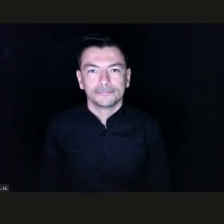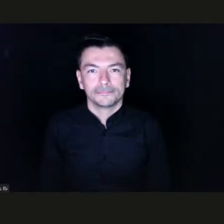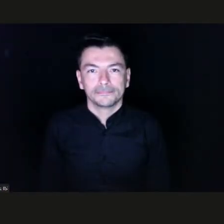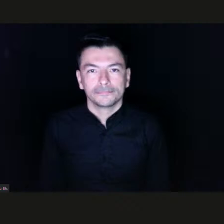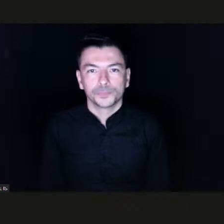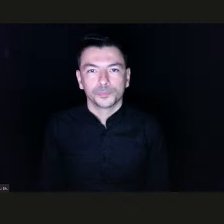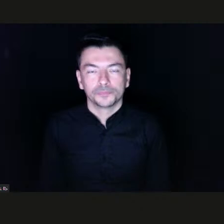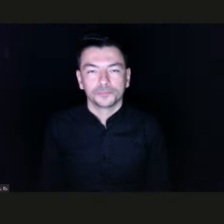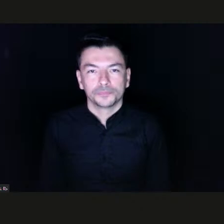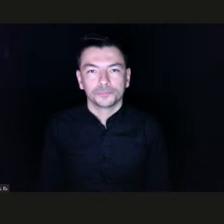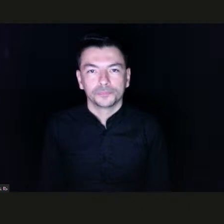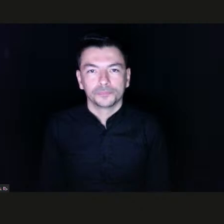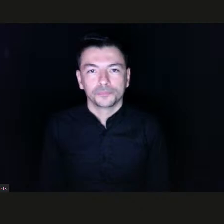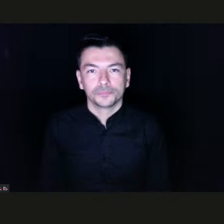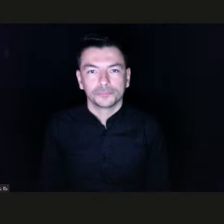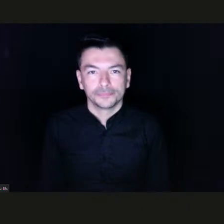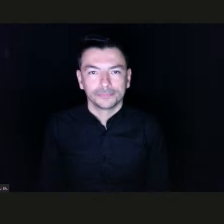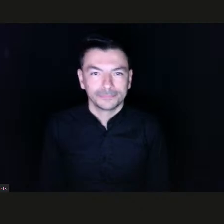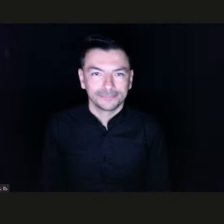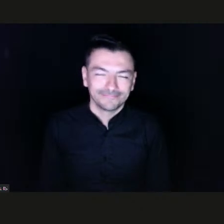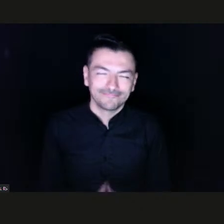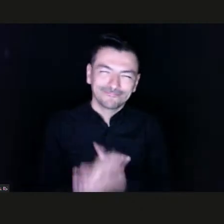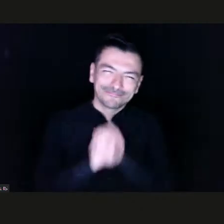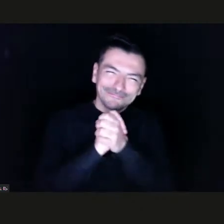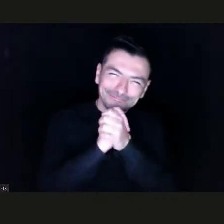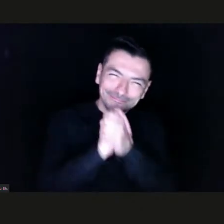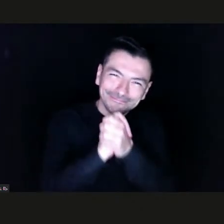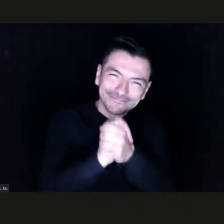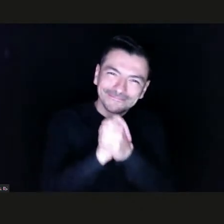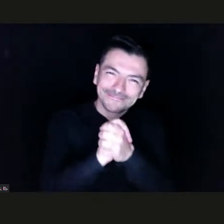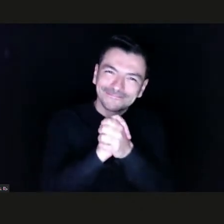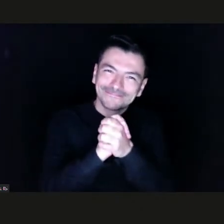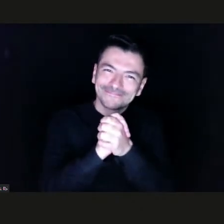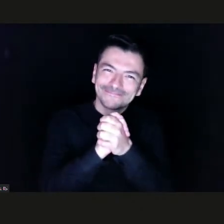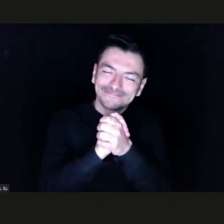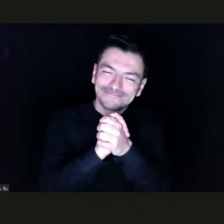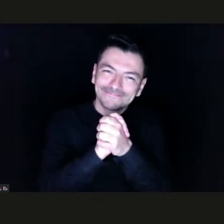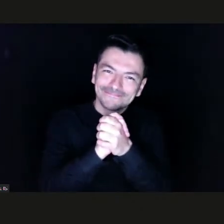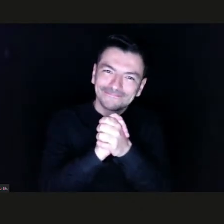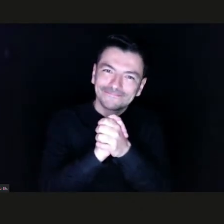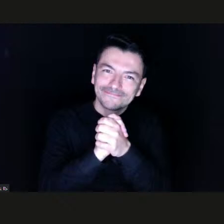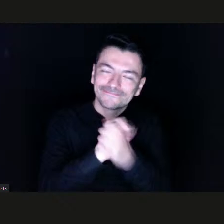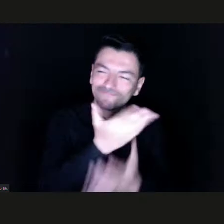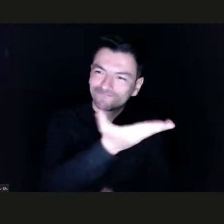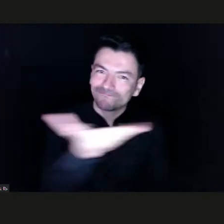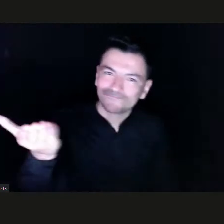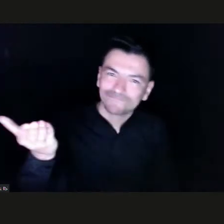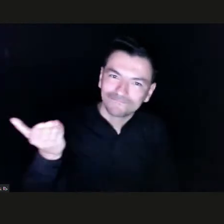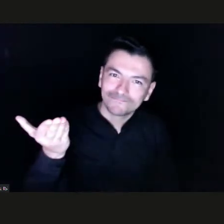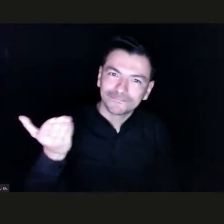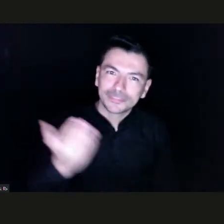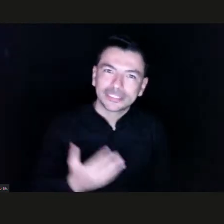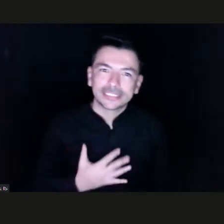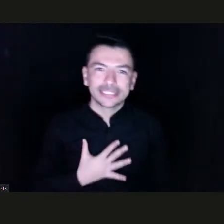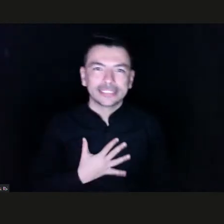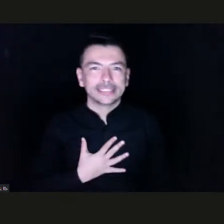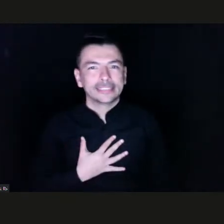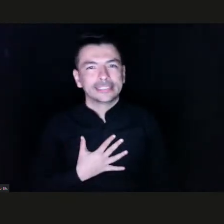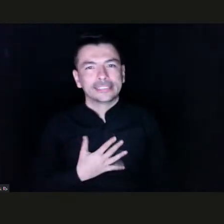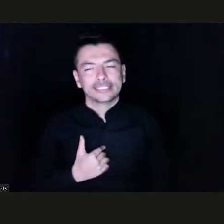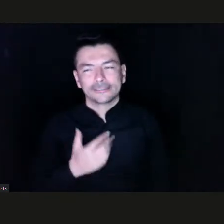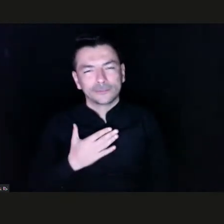primer lugar, quisiera saludar y felicitar a los distinguidos participantes de este